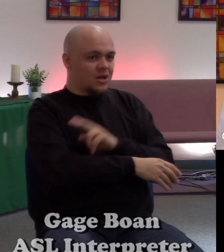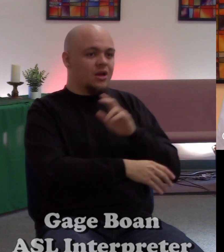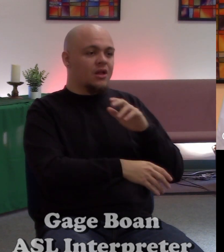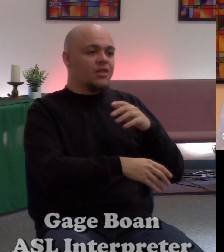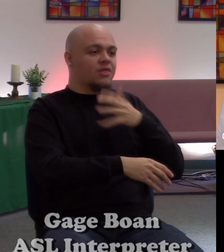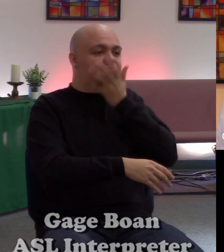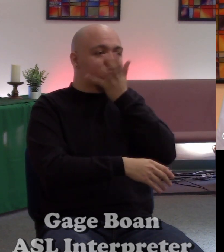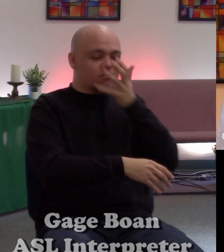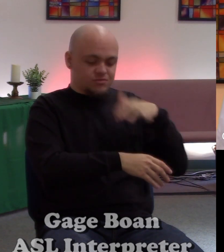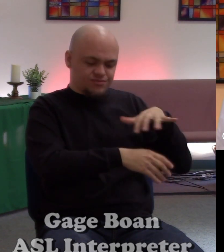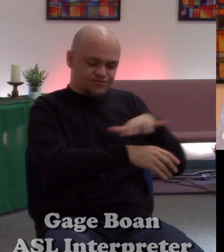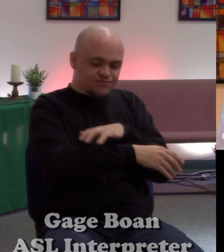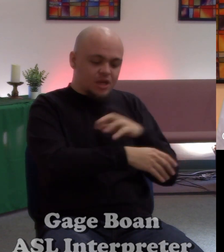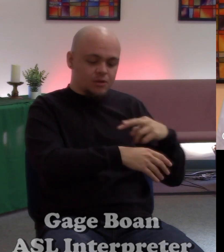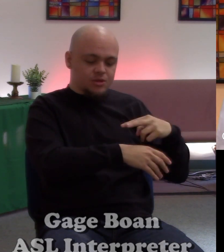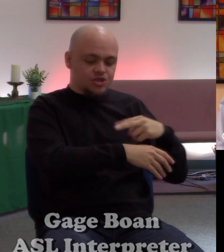sheared.